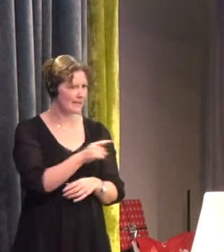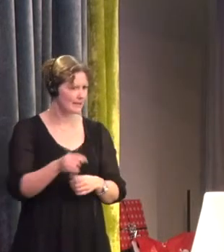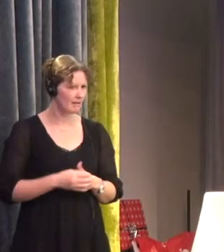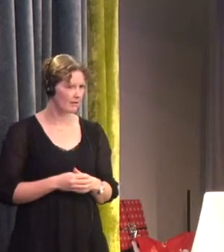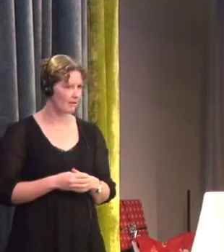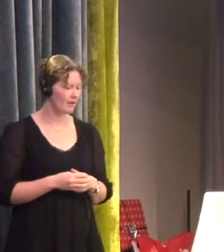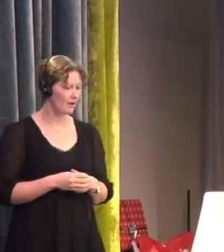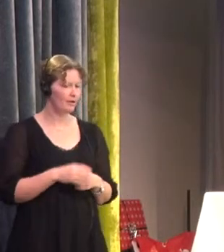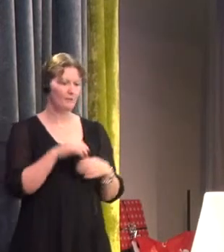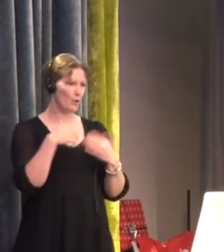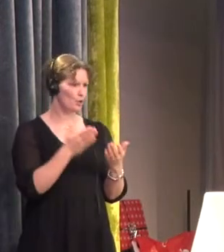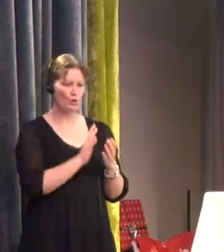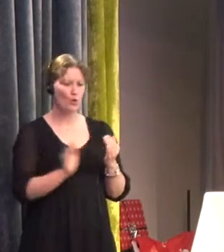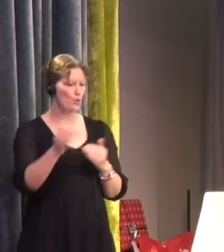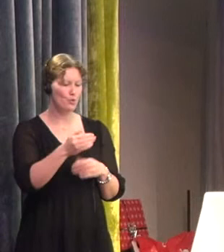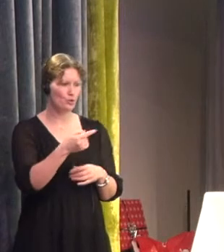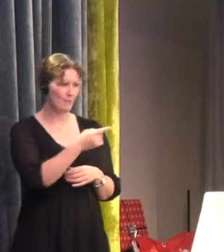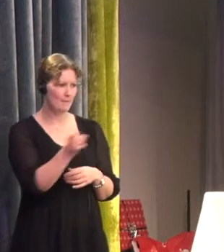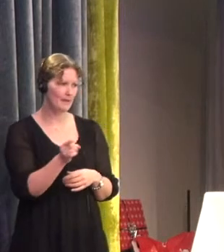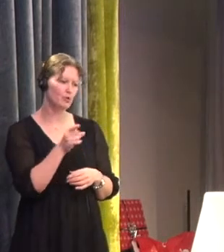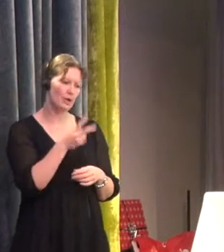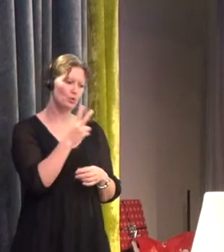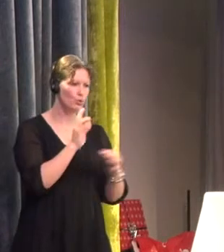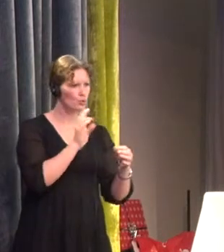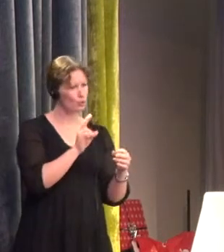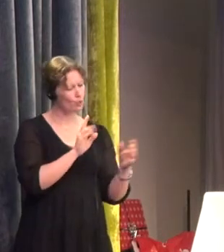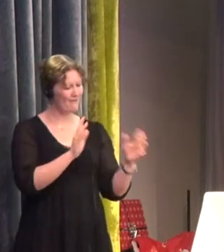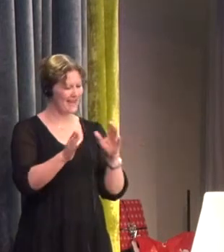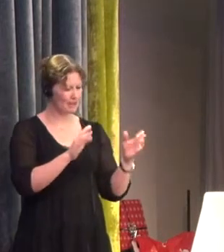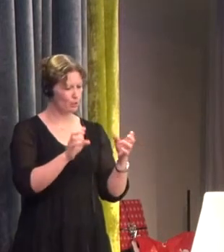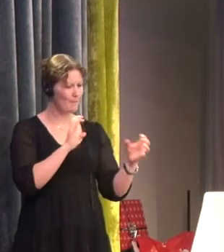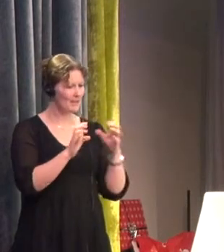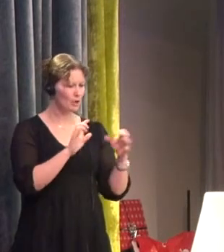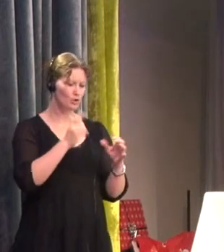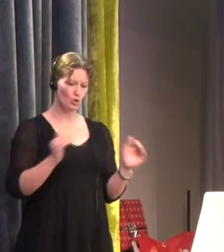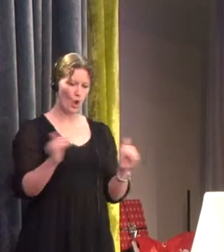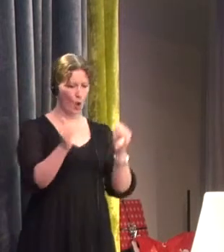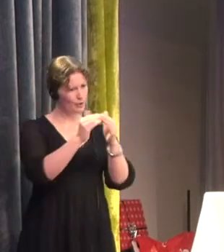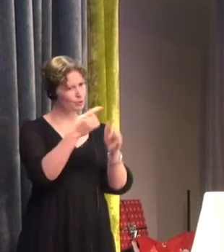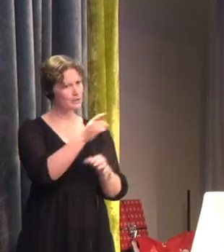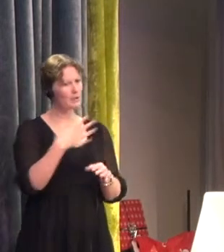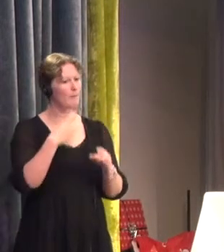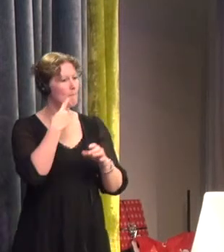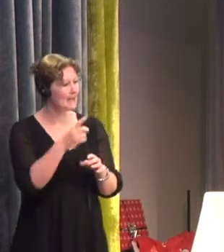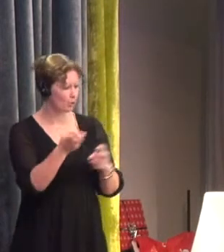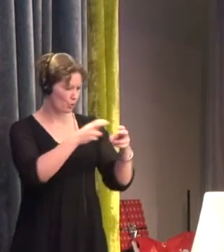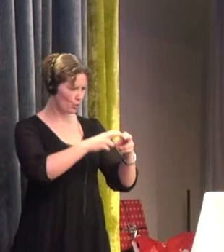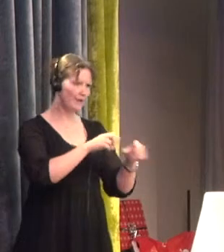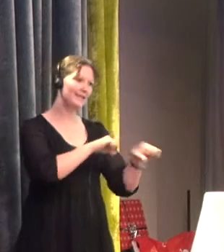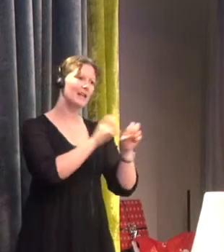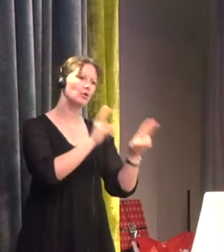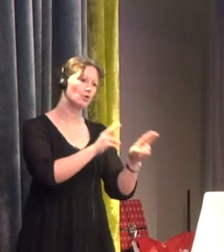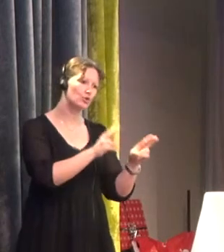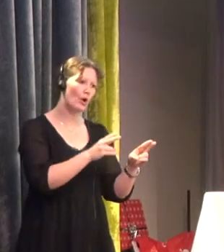And it's a two-way street, because DPOs also have the obligation to reach out to their governments and to say, we know that you're wrestling with this